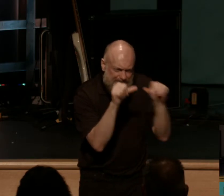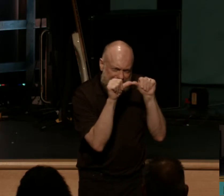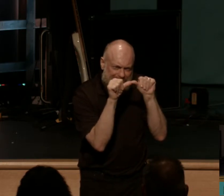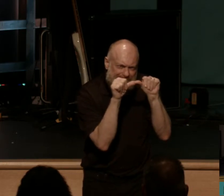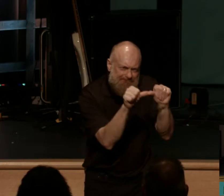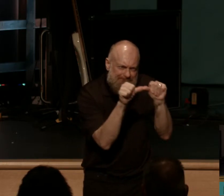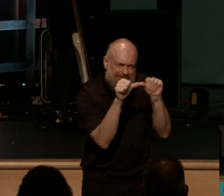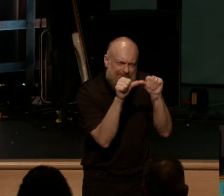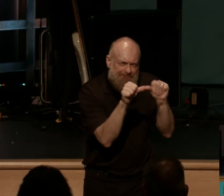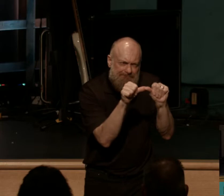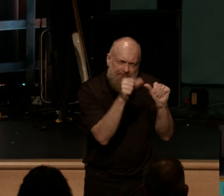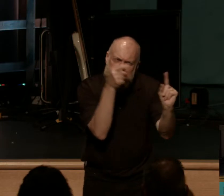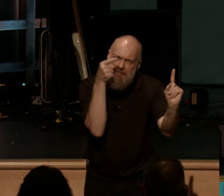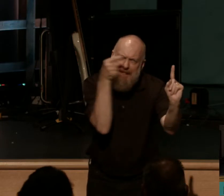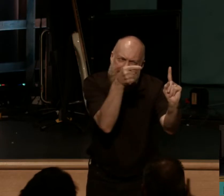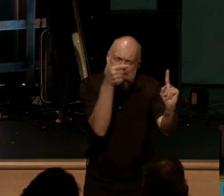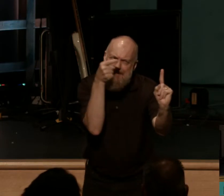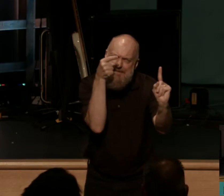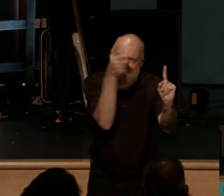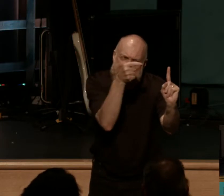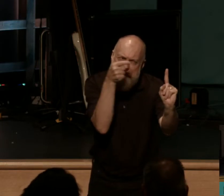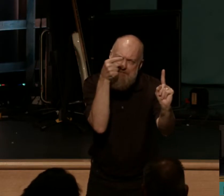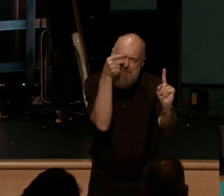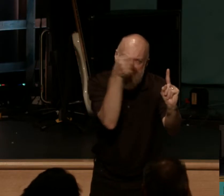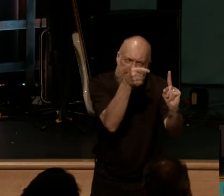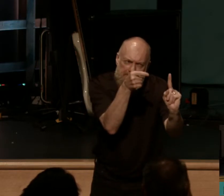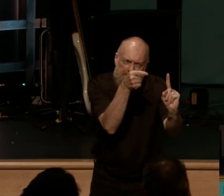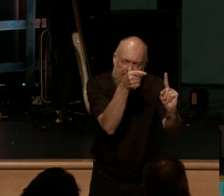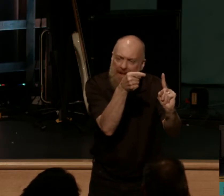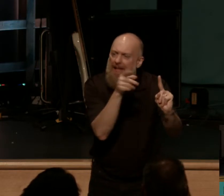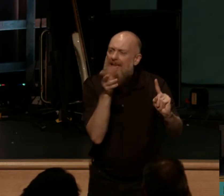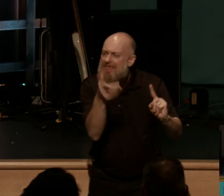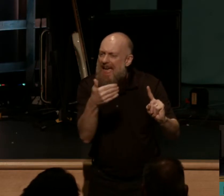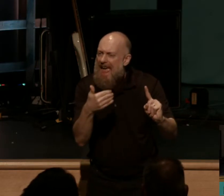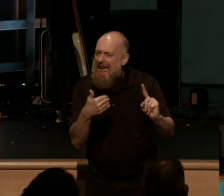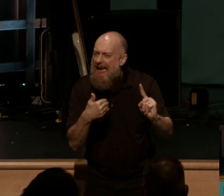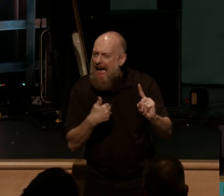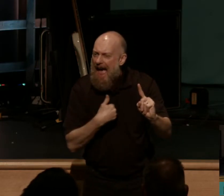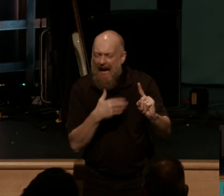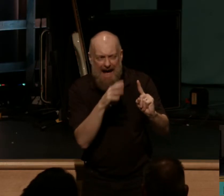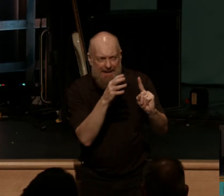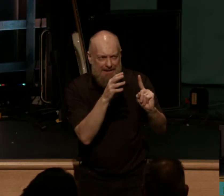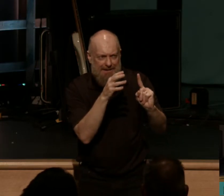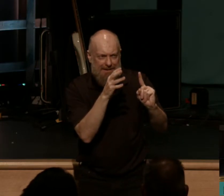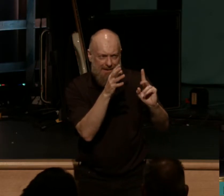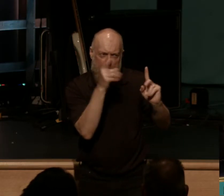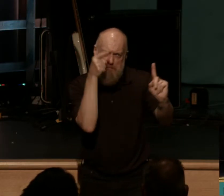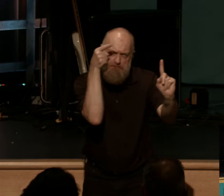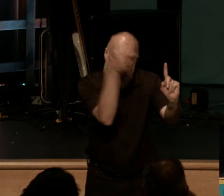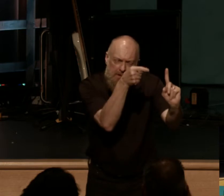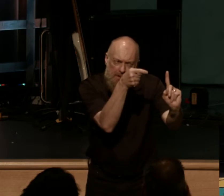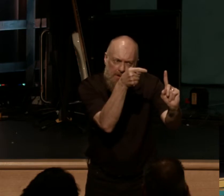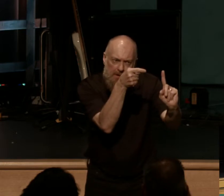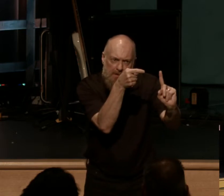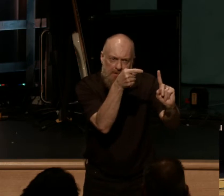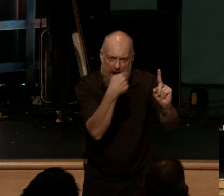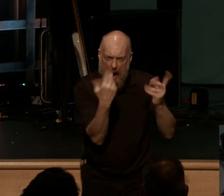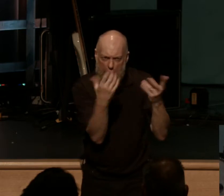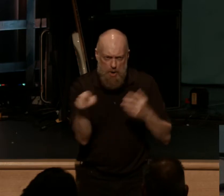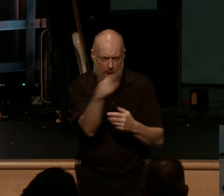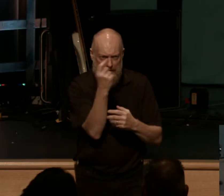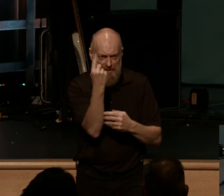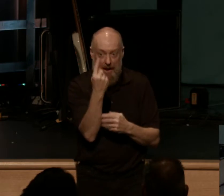and single-minded fidelity towards a certain course or action. I want to say it again. I want us to get it,